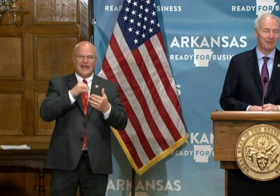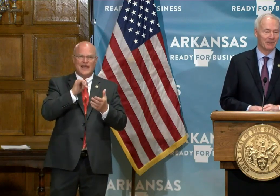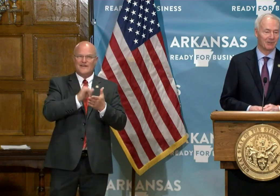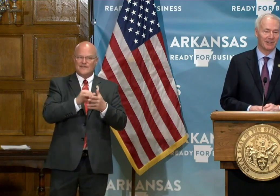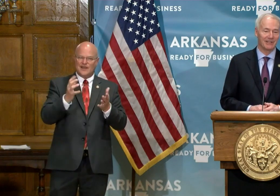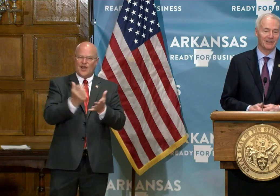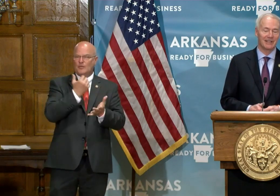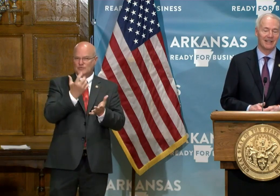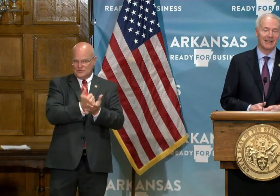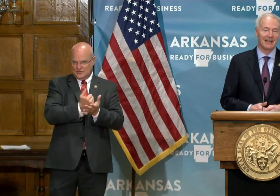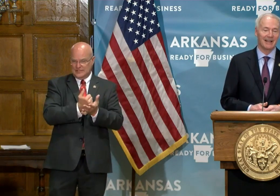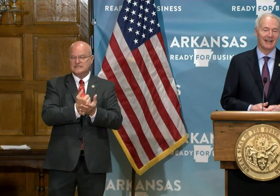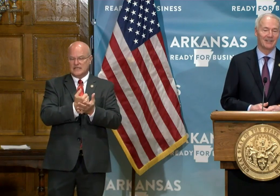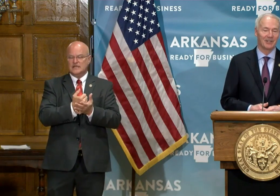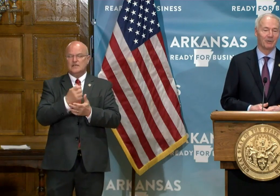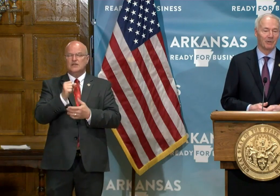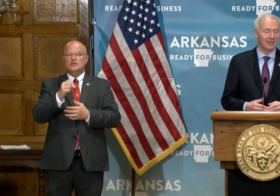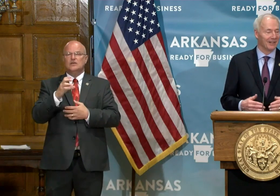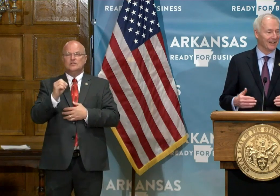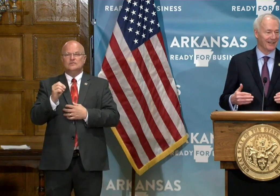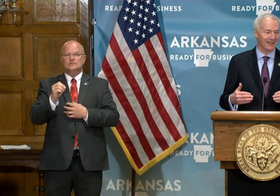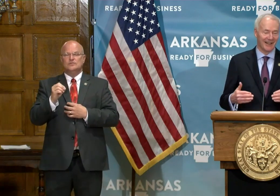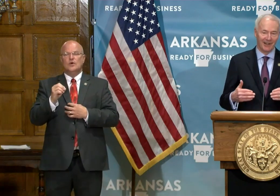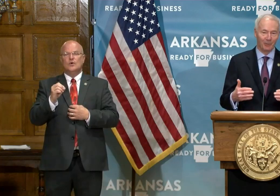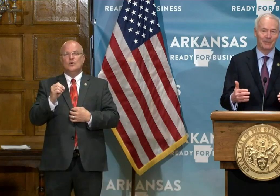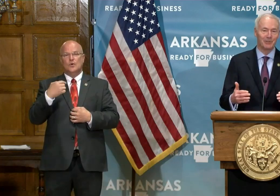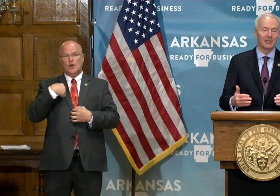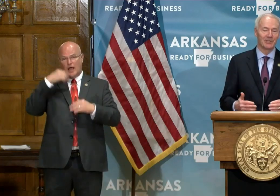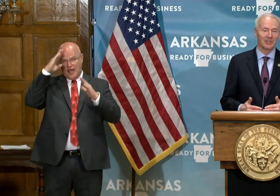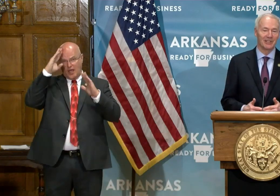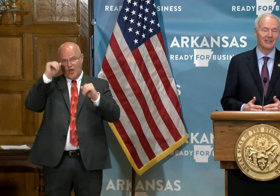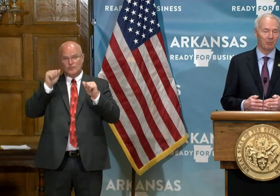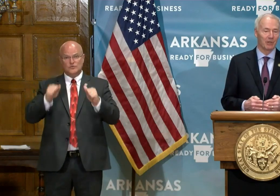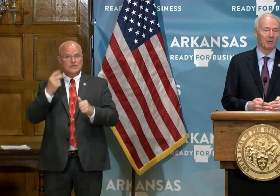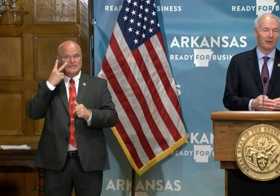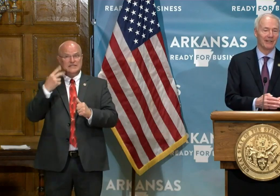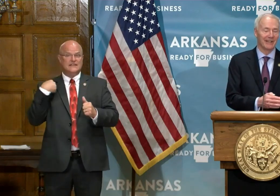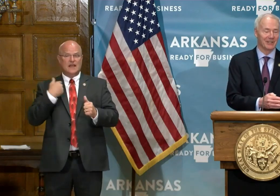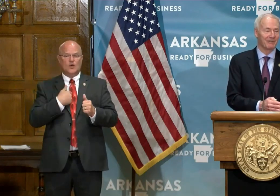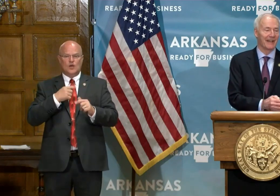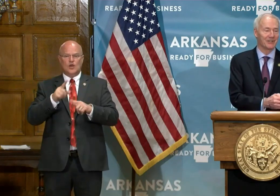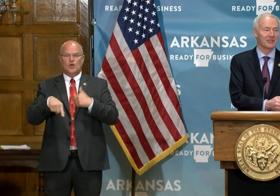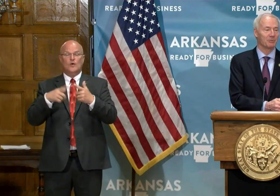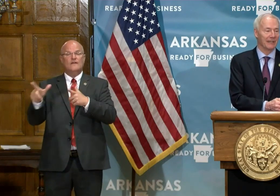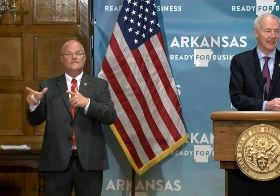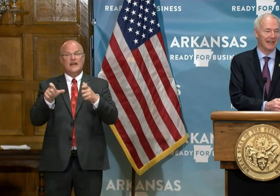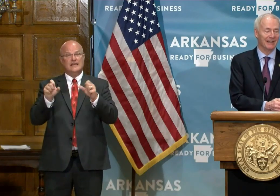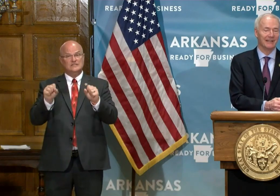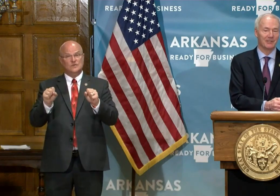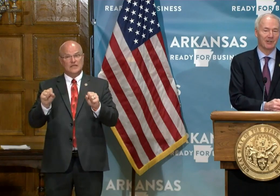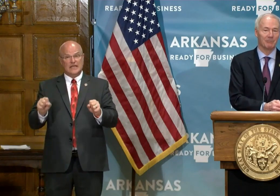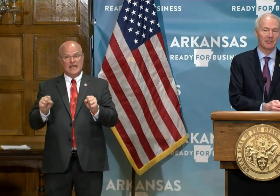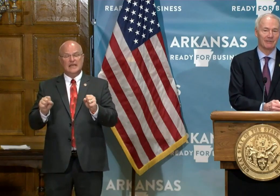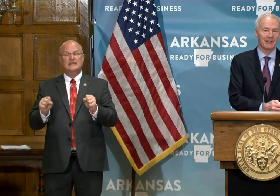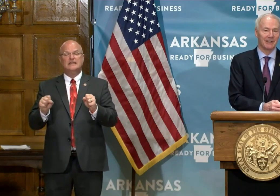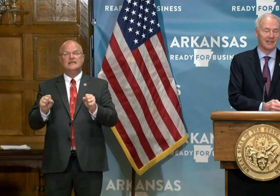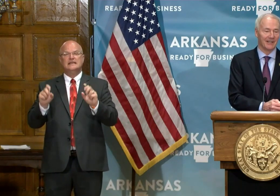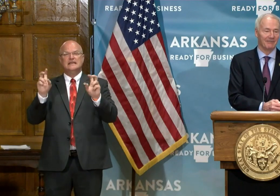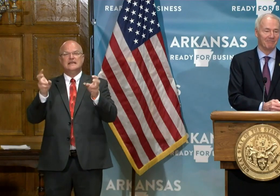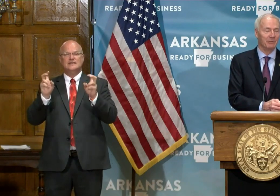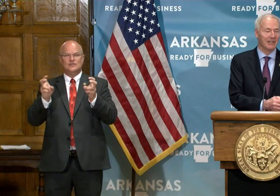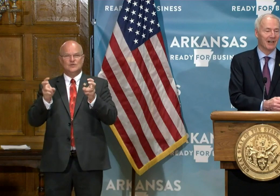those opportunities. So I hope that you can see that we're going as fast as we can in terms